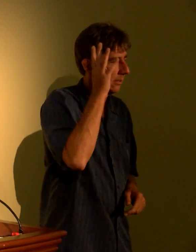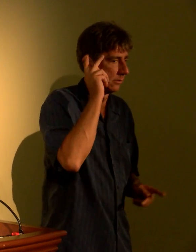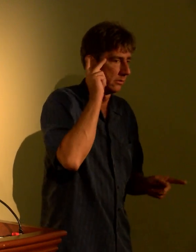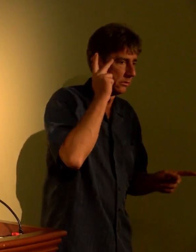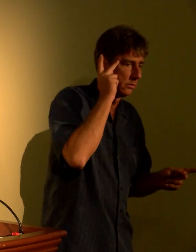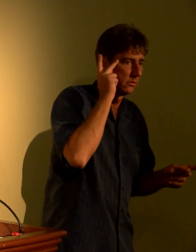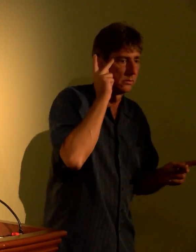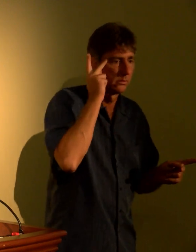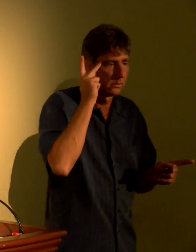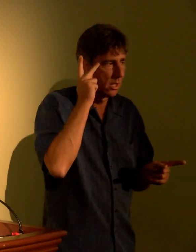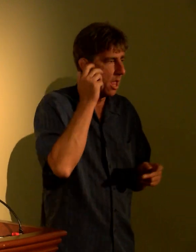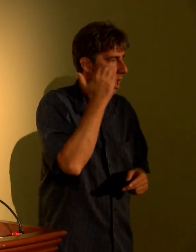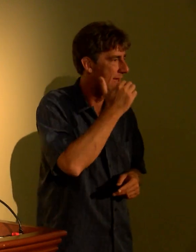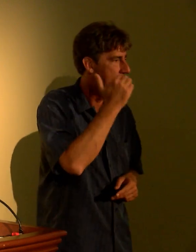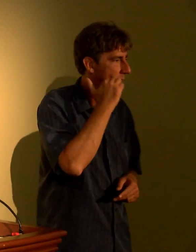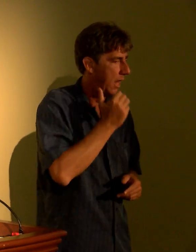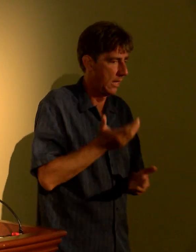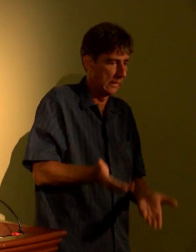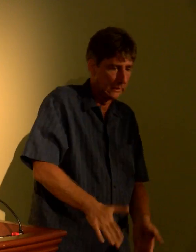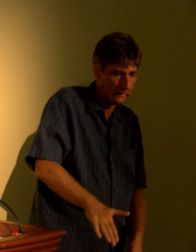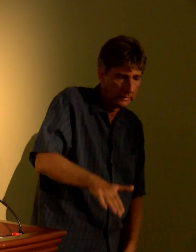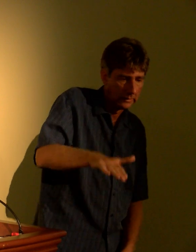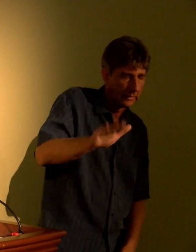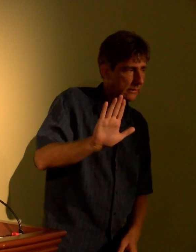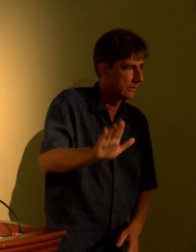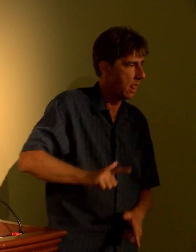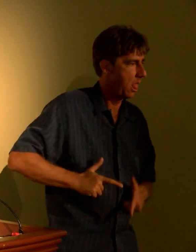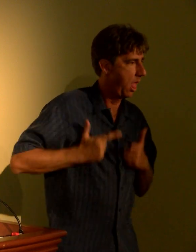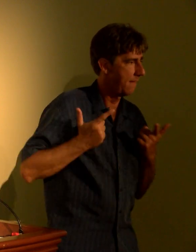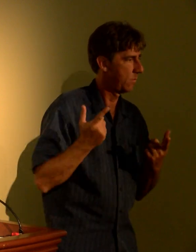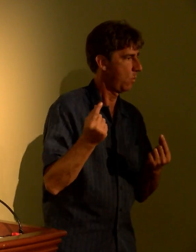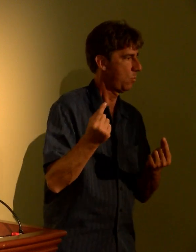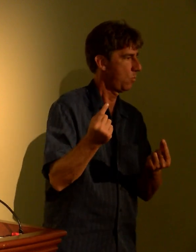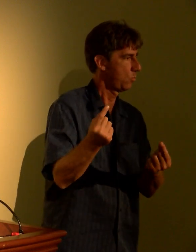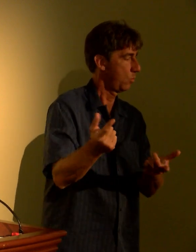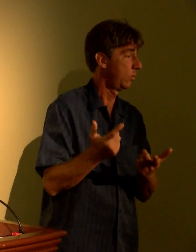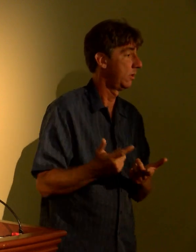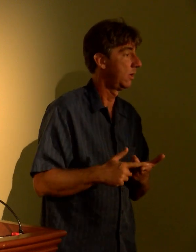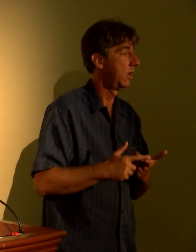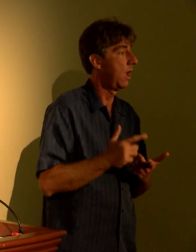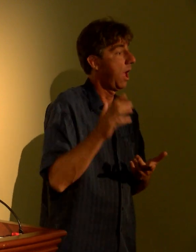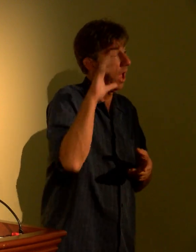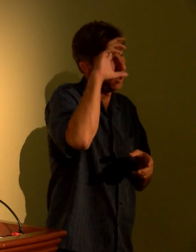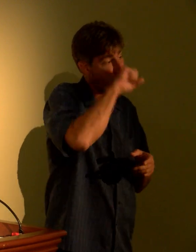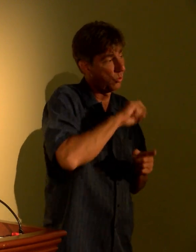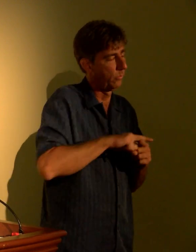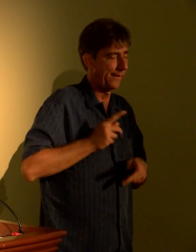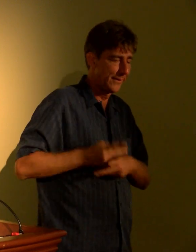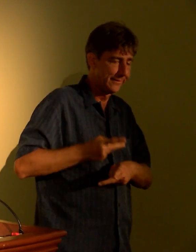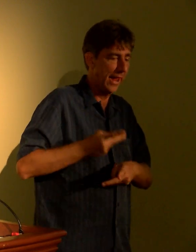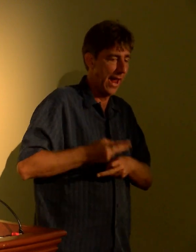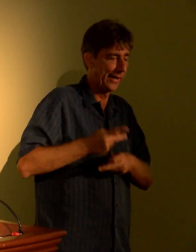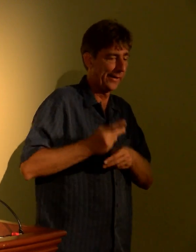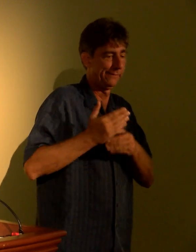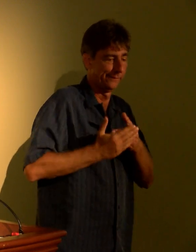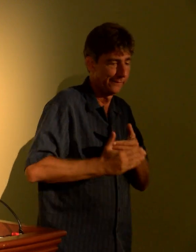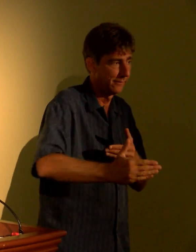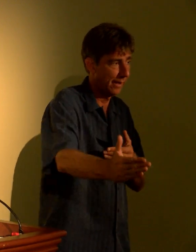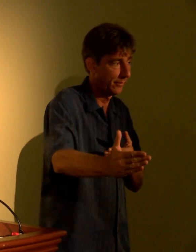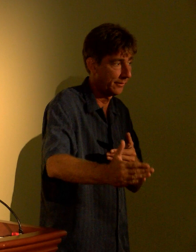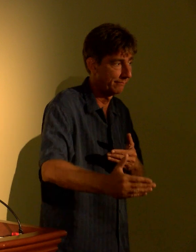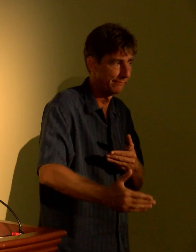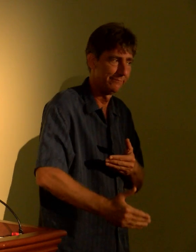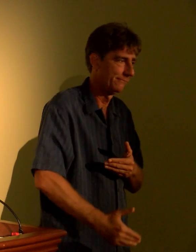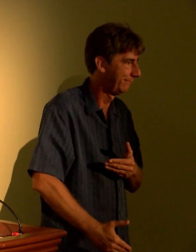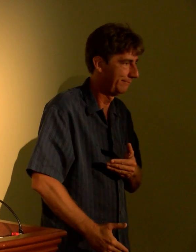poor John was going to do with his life, and they probably imagined that he would always be with them. They couldn't have been farther from